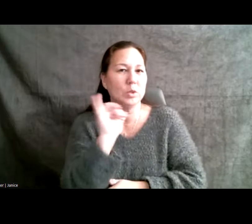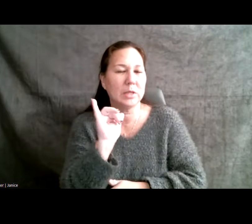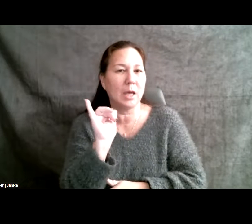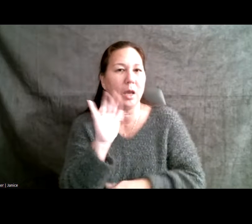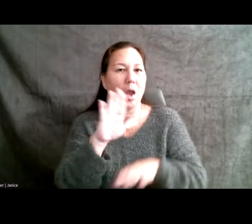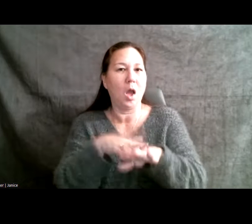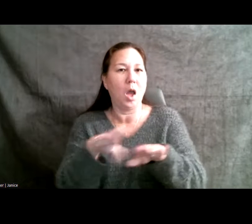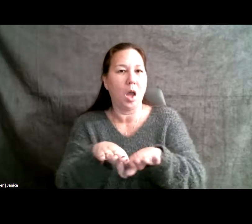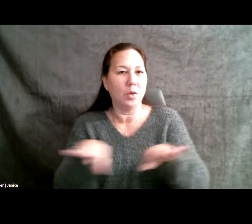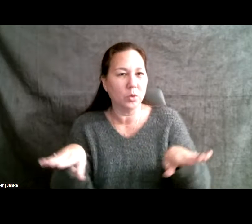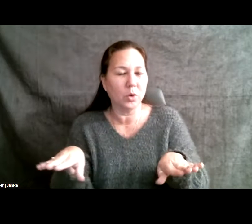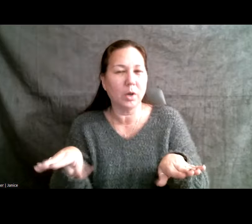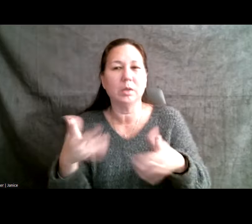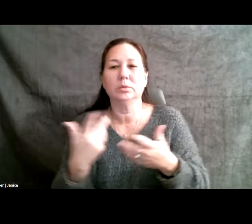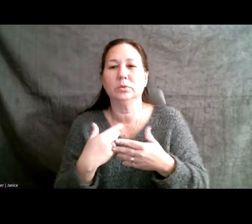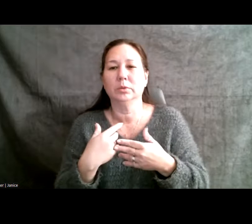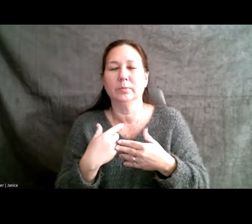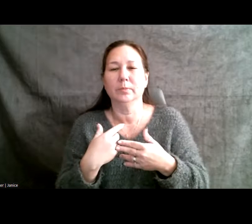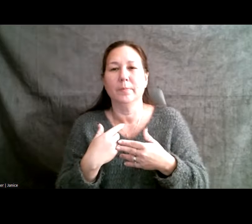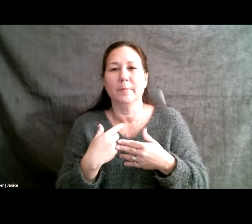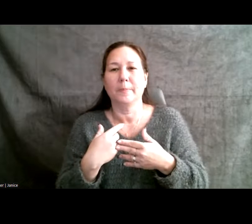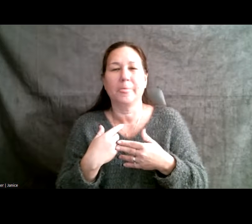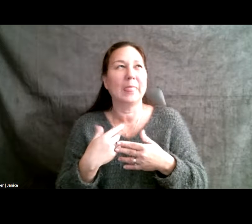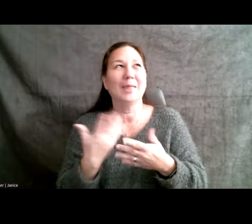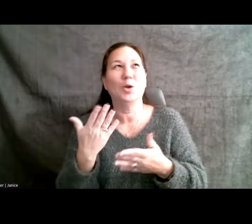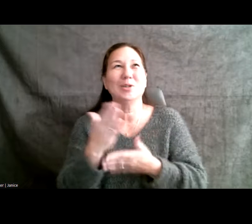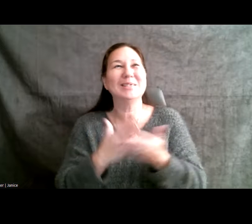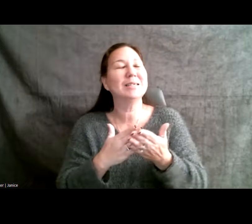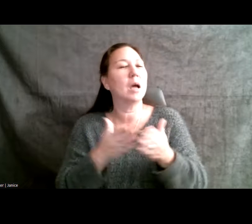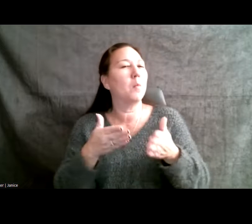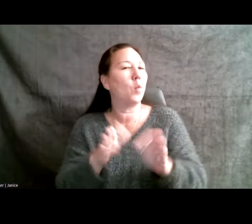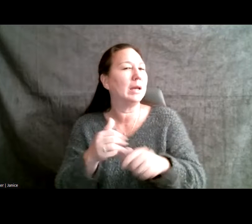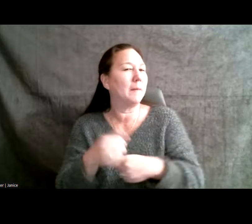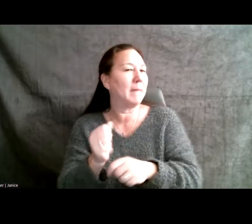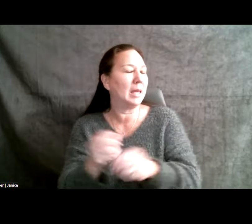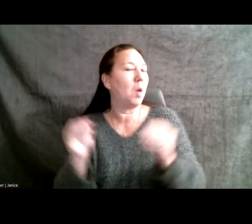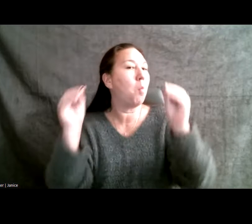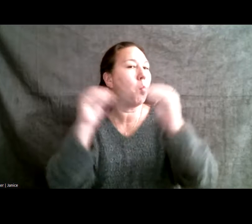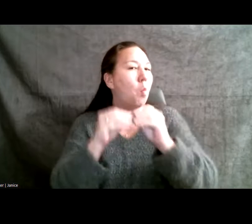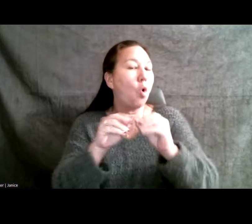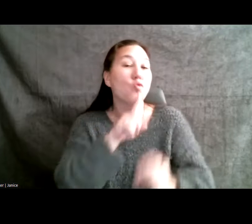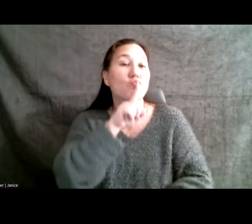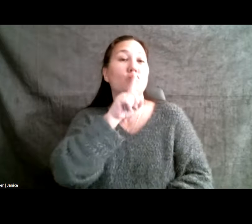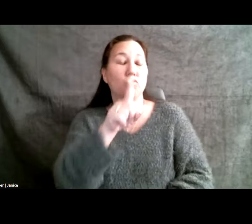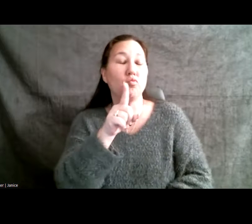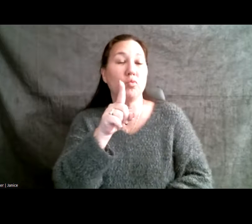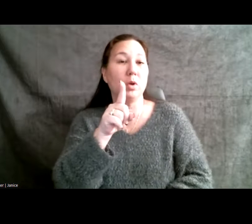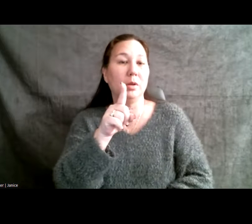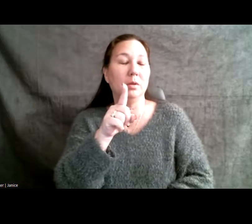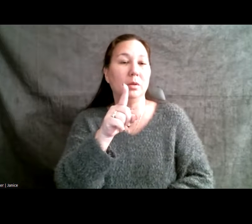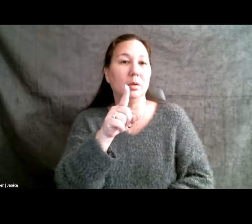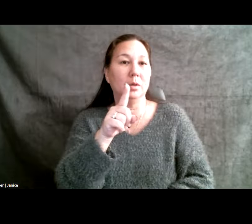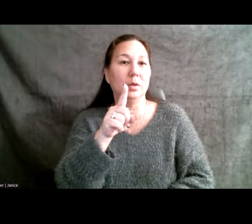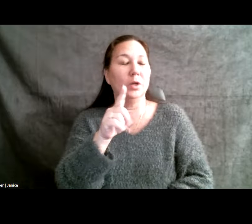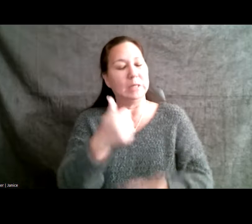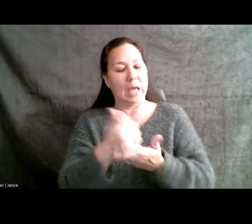is getting missed, or some other way to make it more real for folks to kind of like, maybe it'll help us